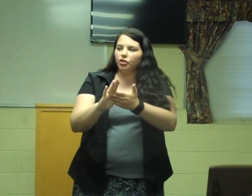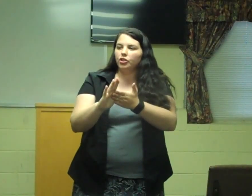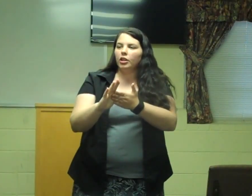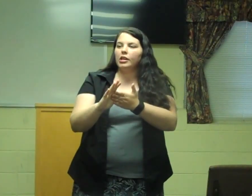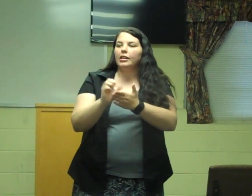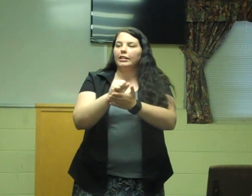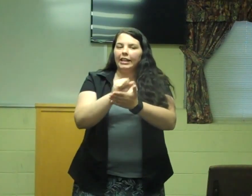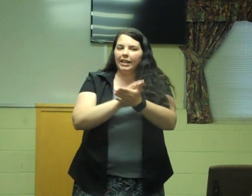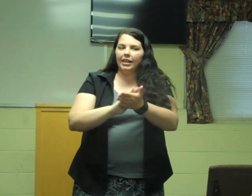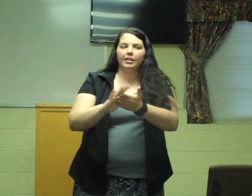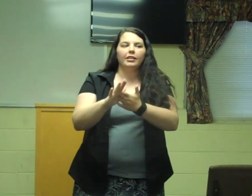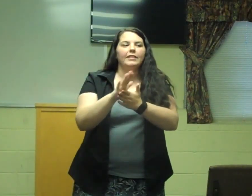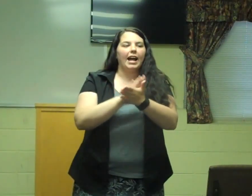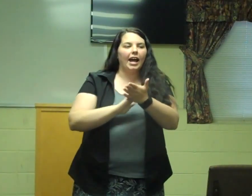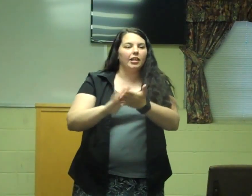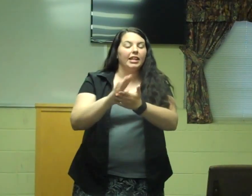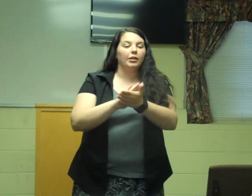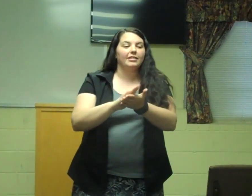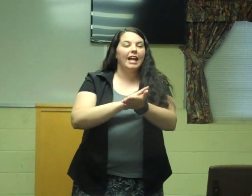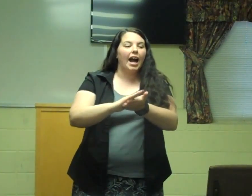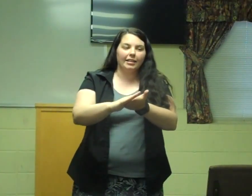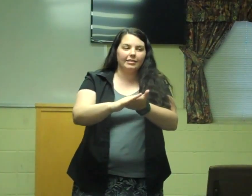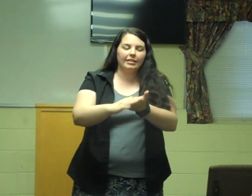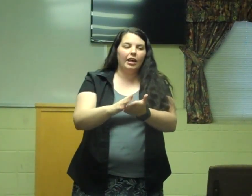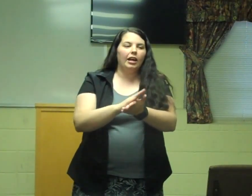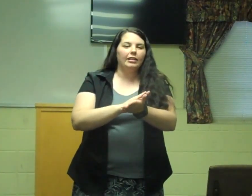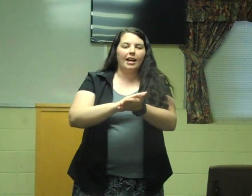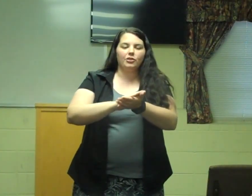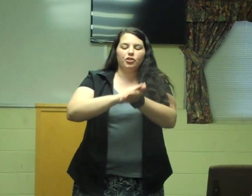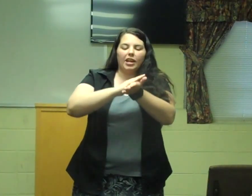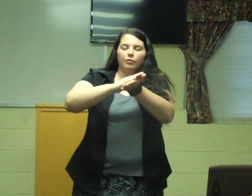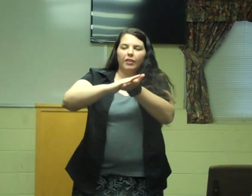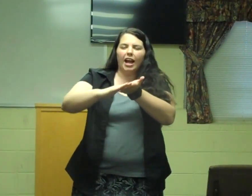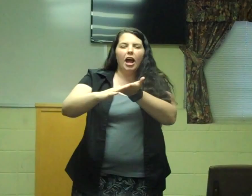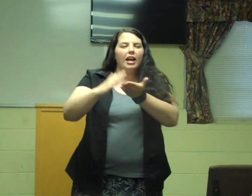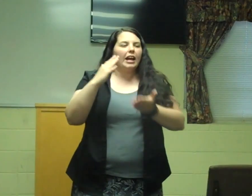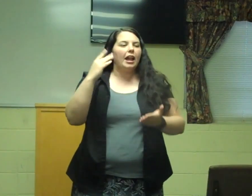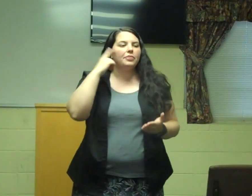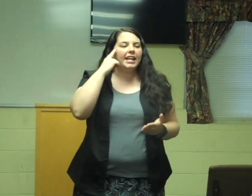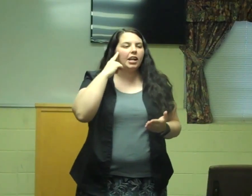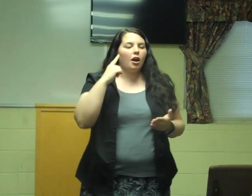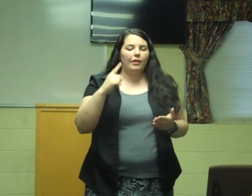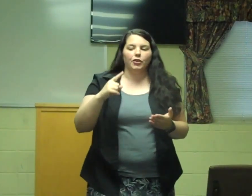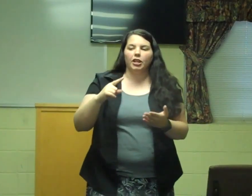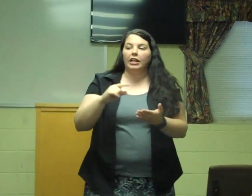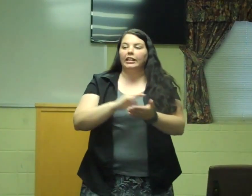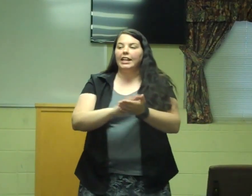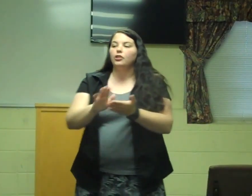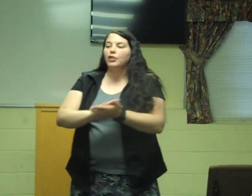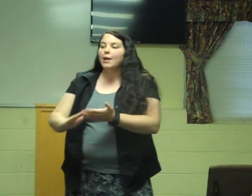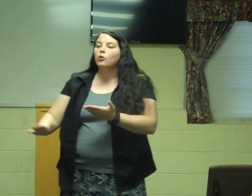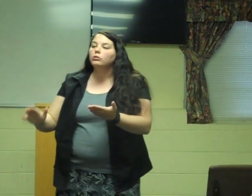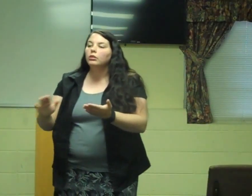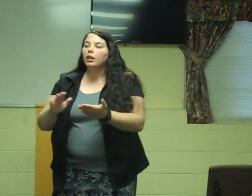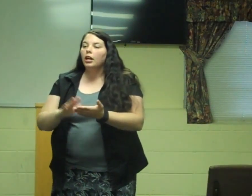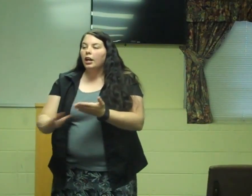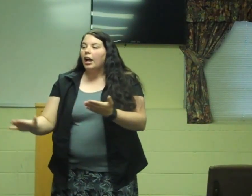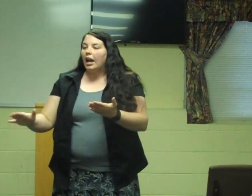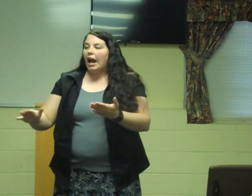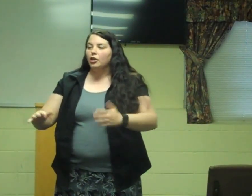wash, clean, that kind of thing. Because nice. Nice is just kind of flat. Kind of think of if you're going to clean your table and